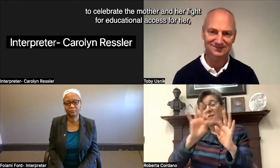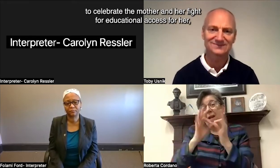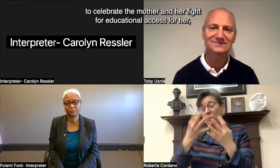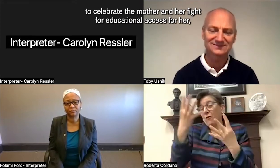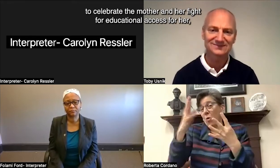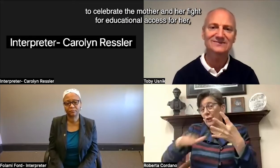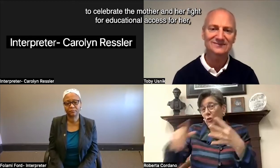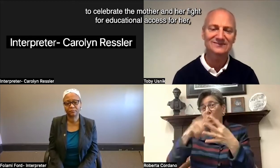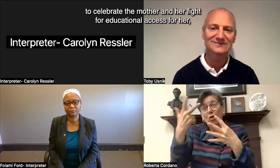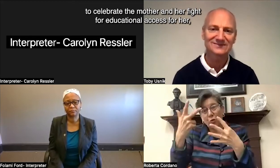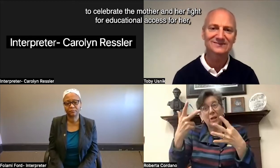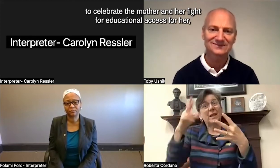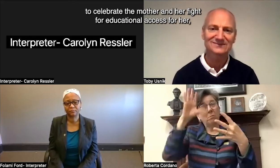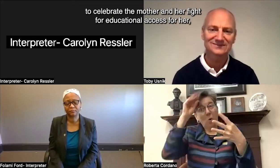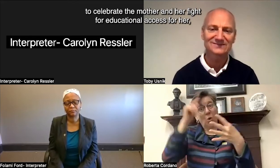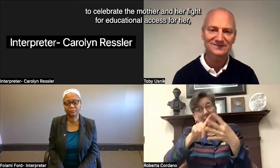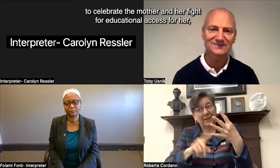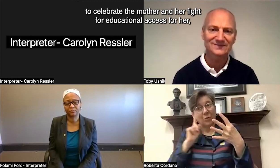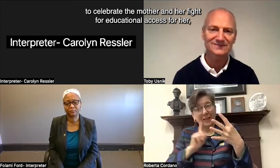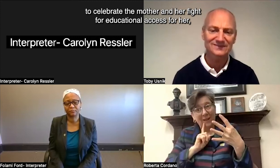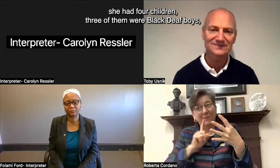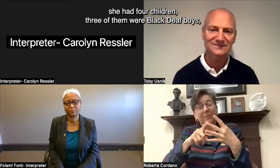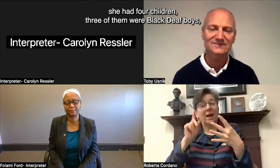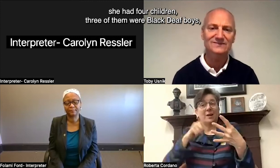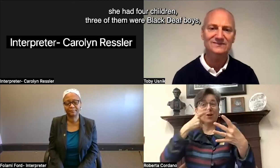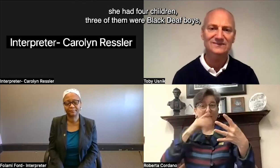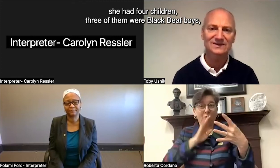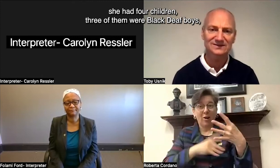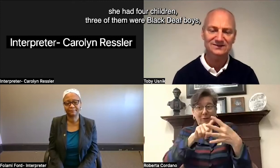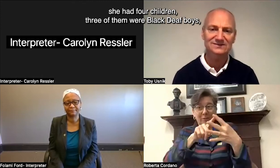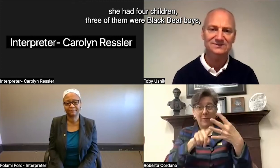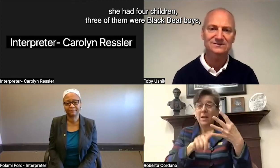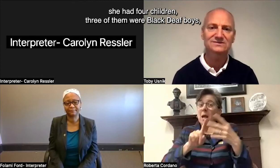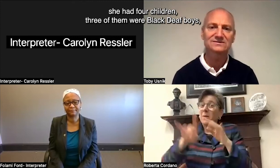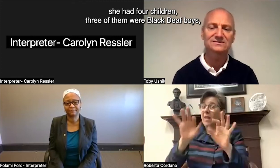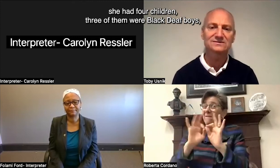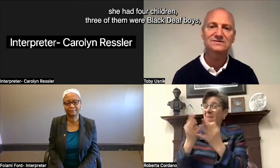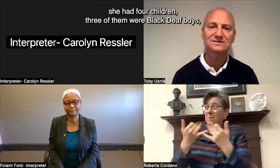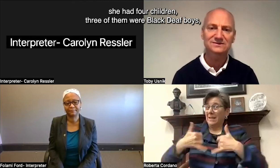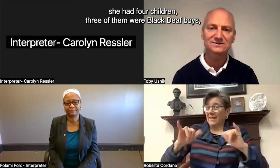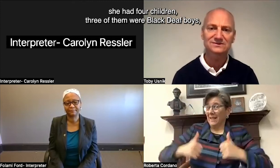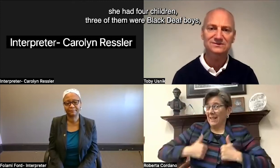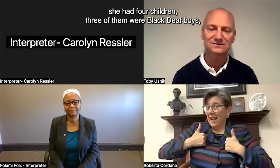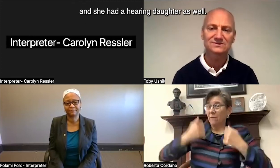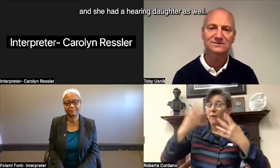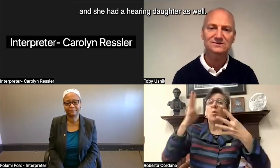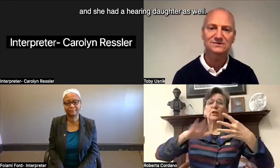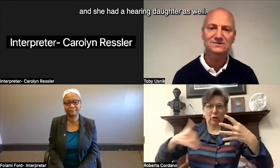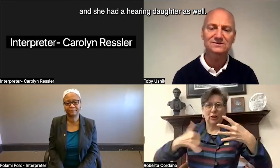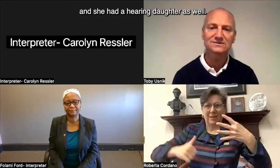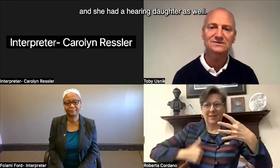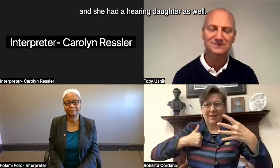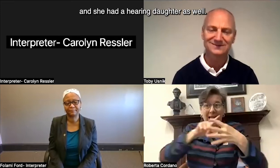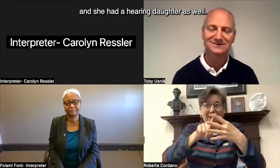educational access for her. She had four children, three of them were Black deaf boys, and she had a hearing daughter as well. But that